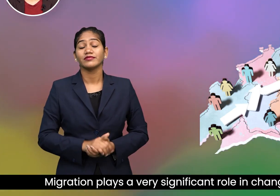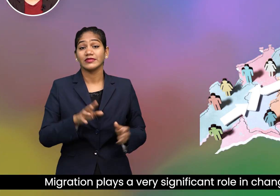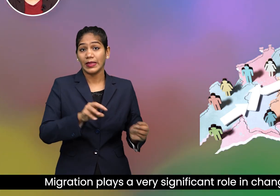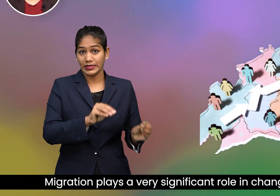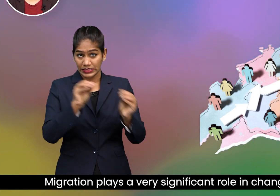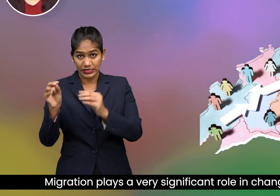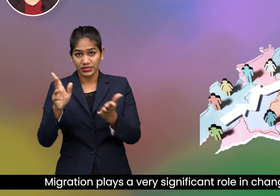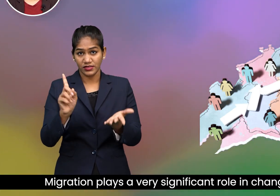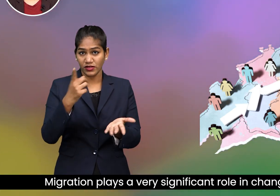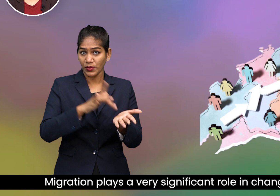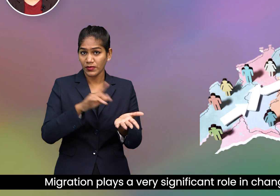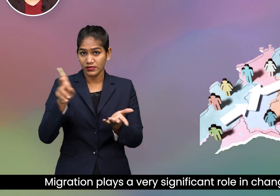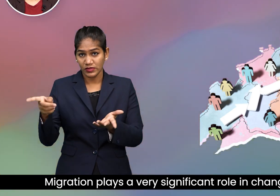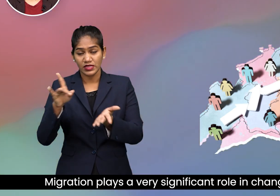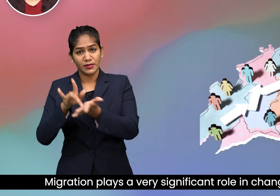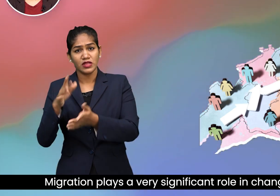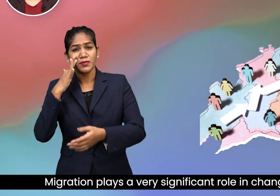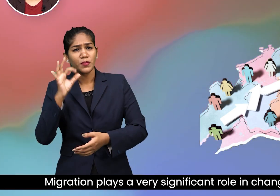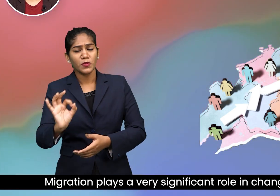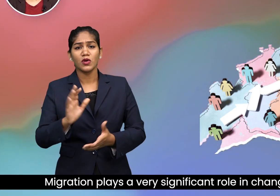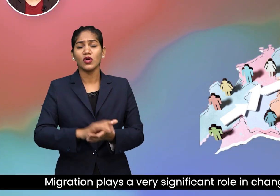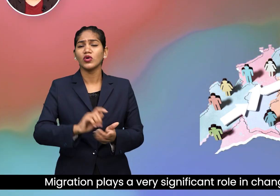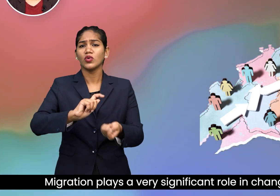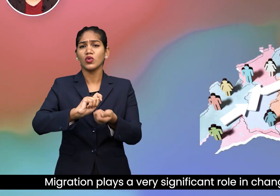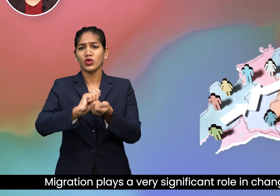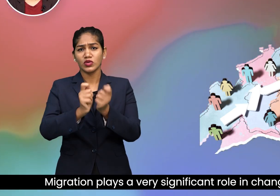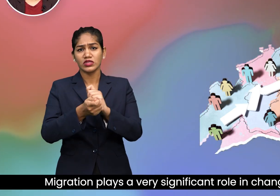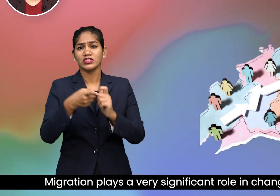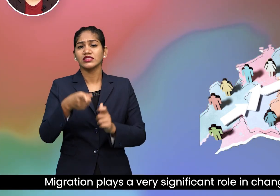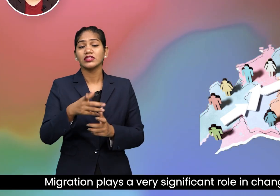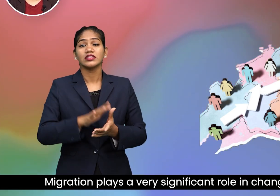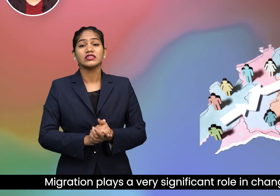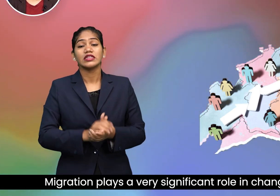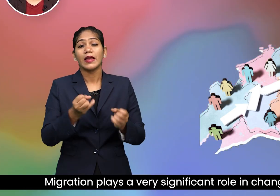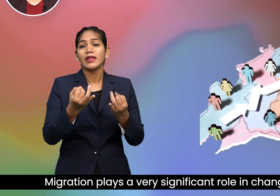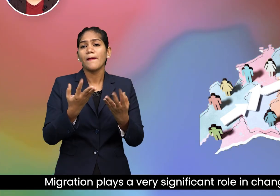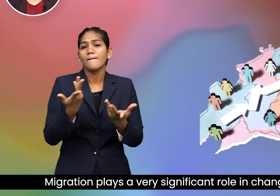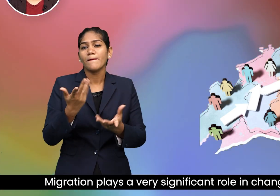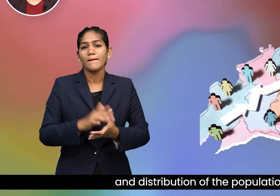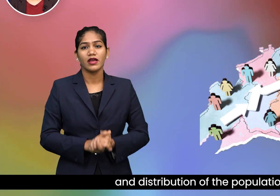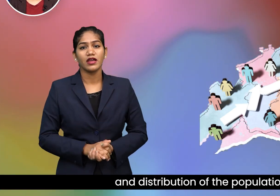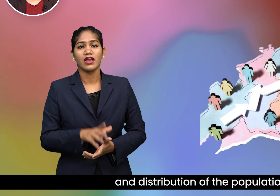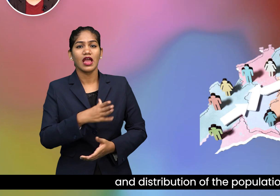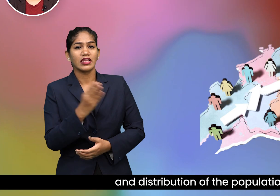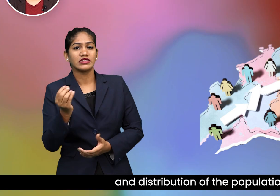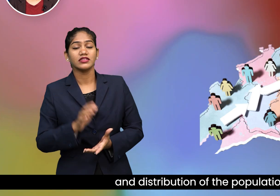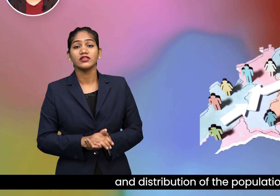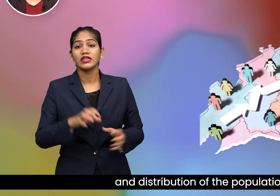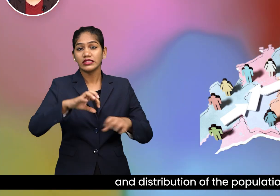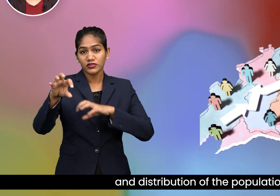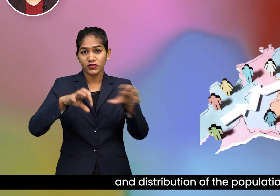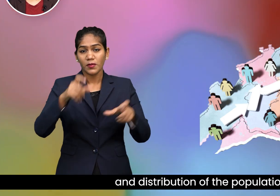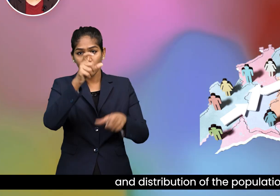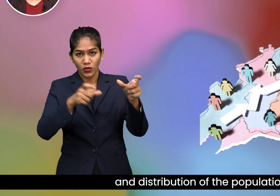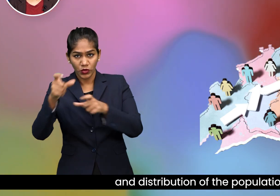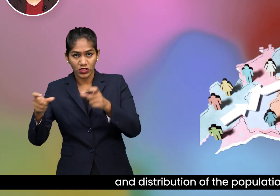Migration plays a very significant role in changing the composition and distribution